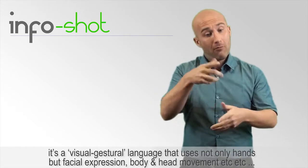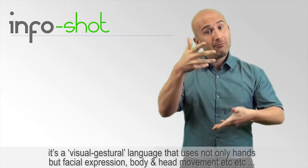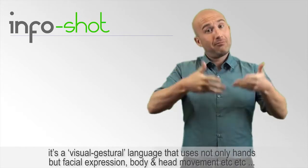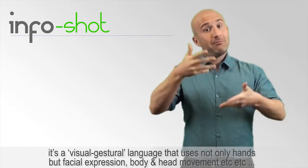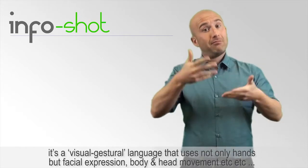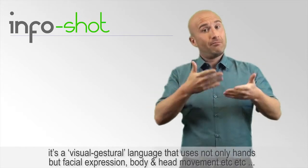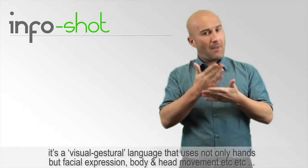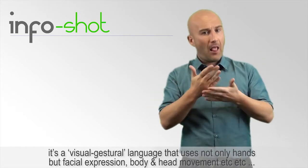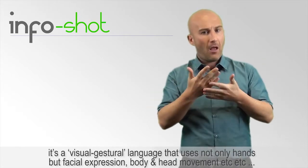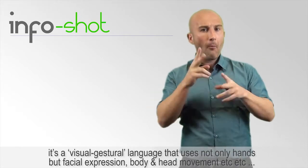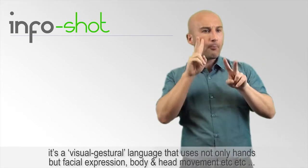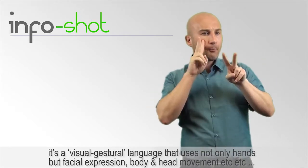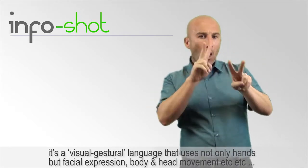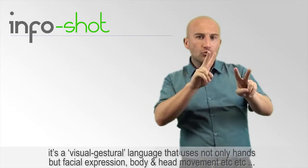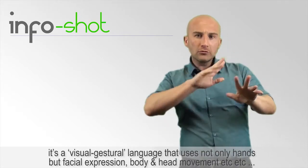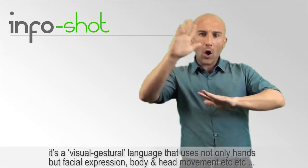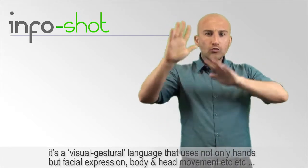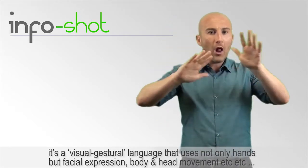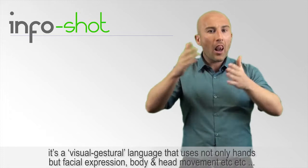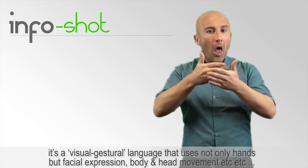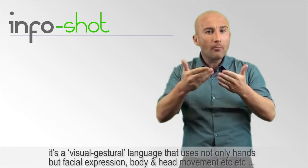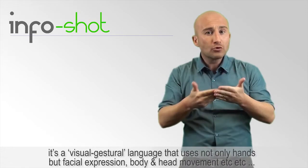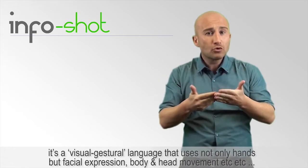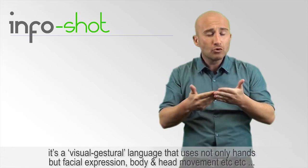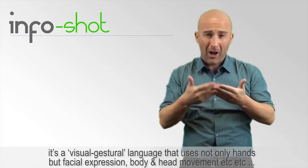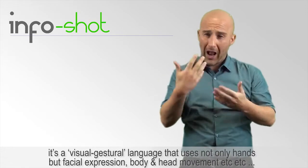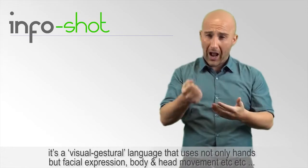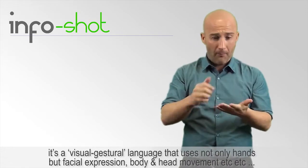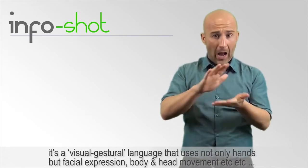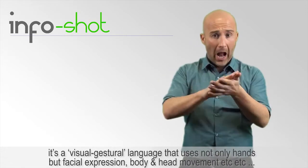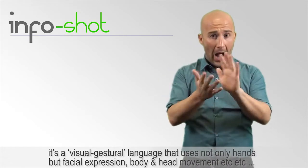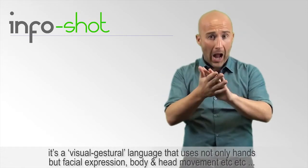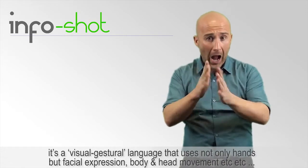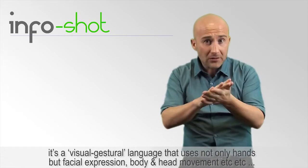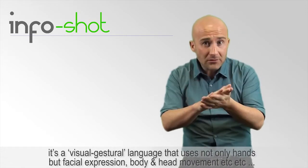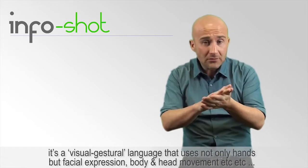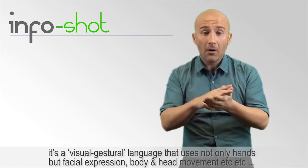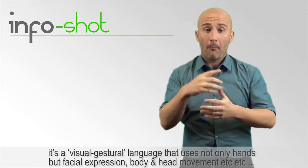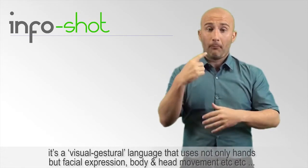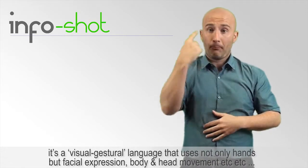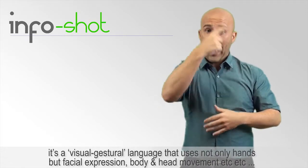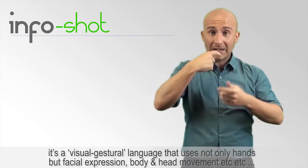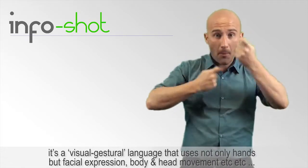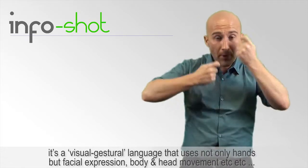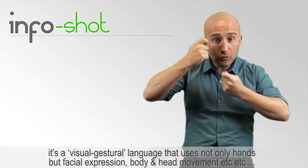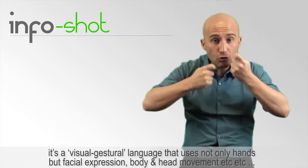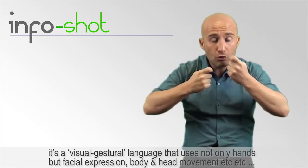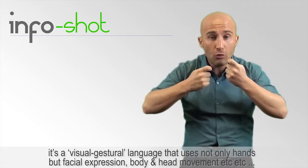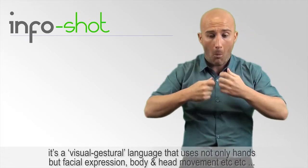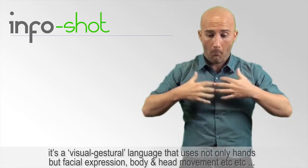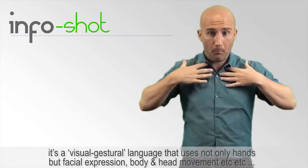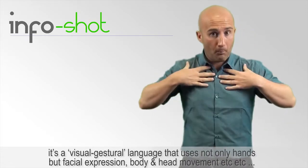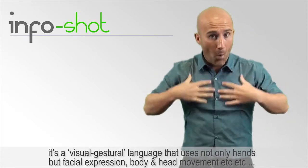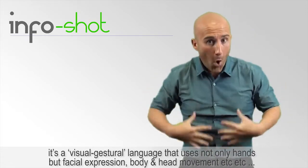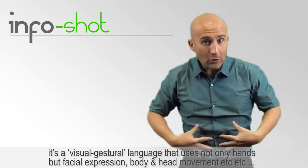It's a visual, gestural language that uses not only hands, but facial expression, body and